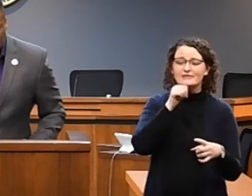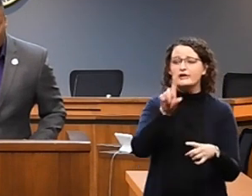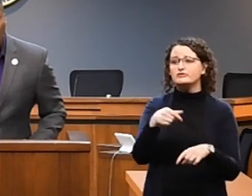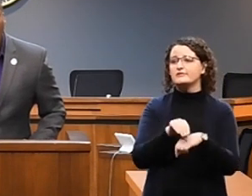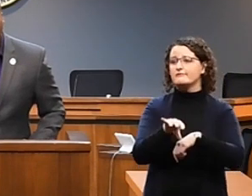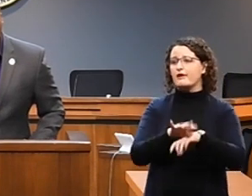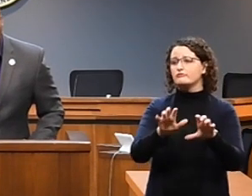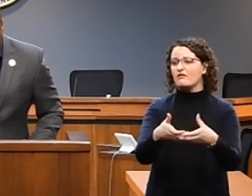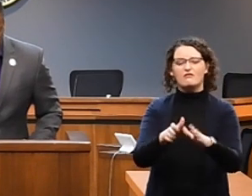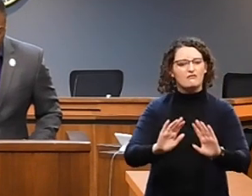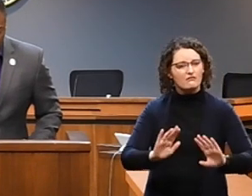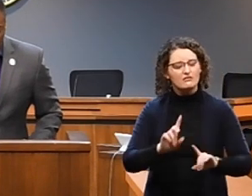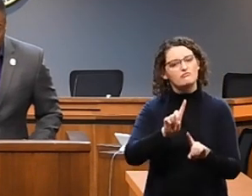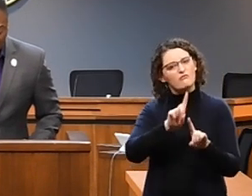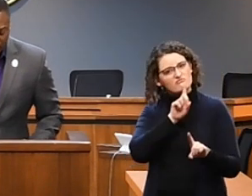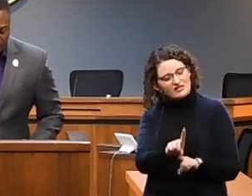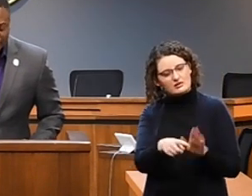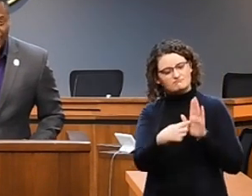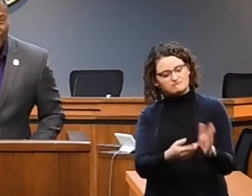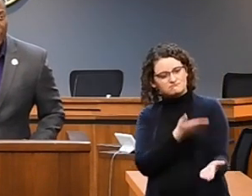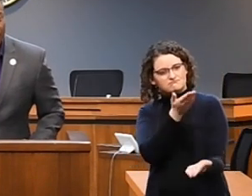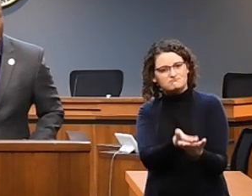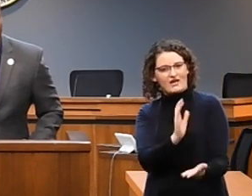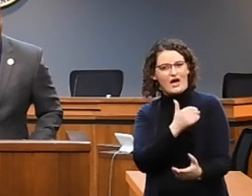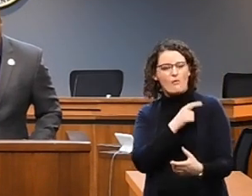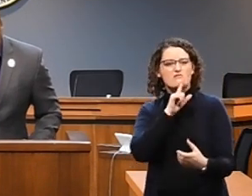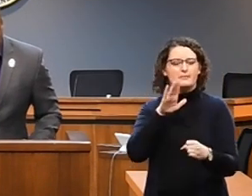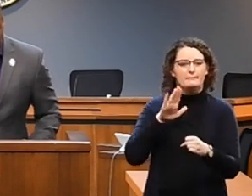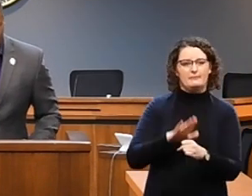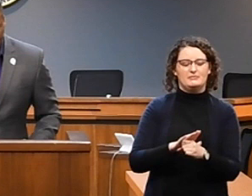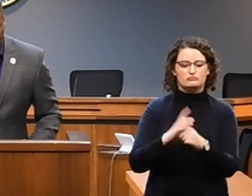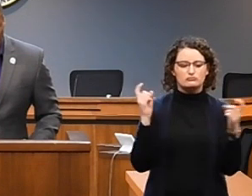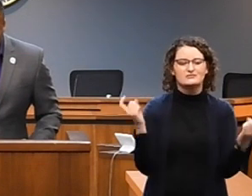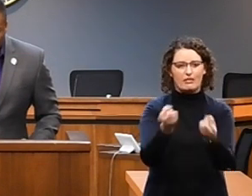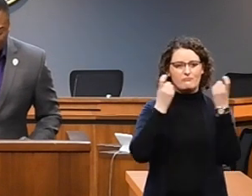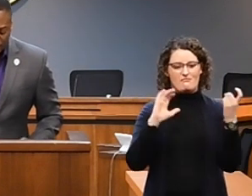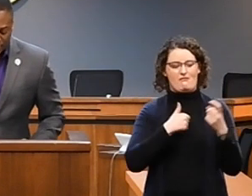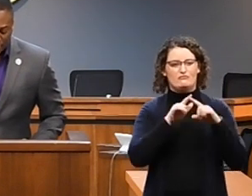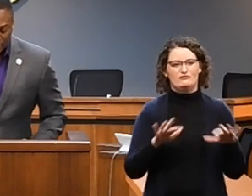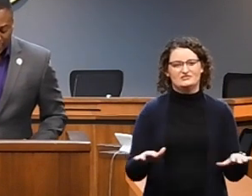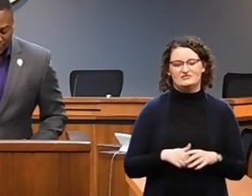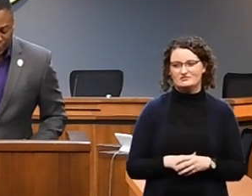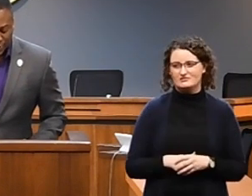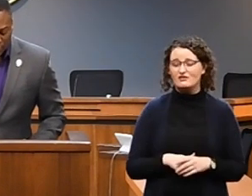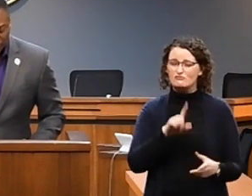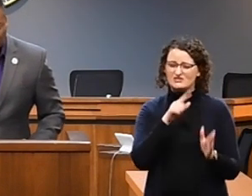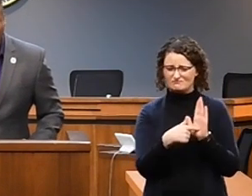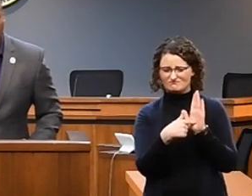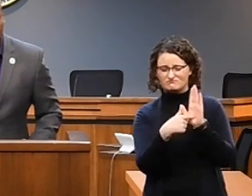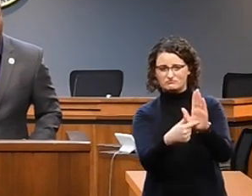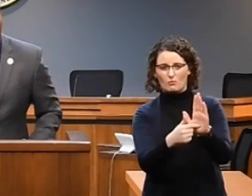testament to our commitment to embrace and celebrate our diversity. It represents our collective